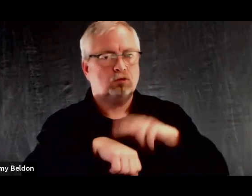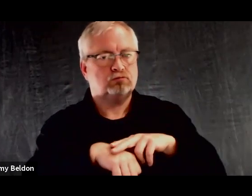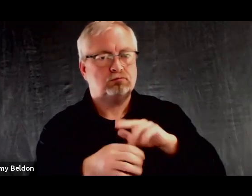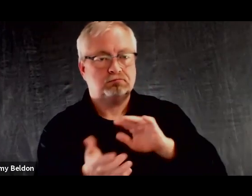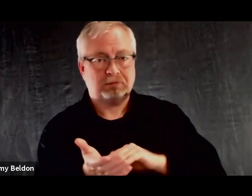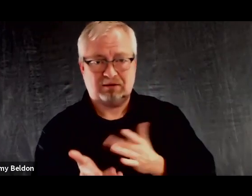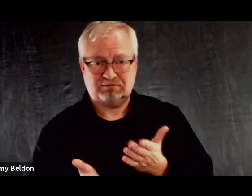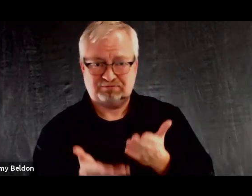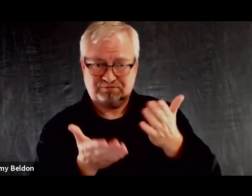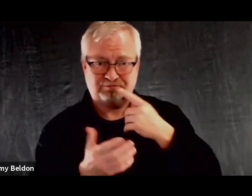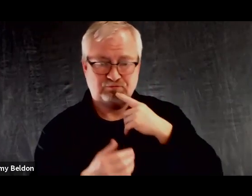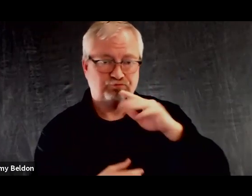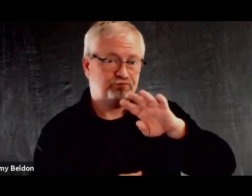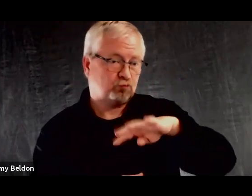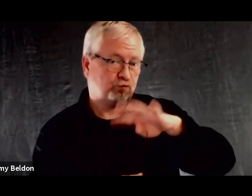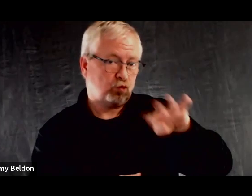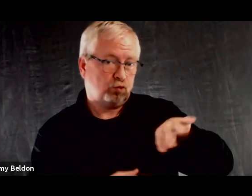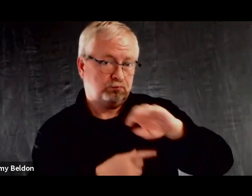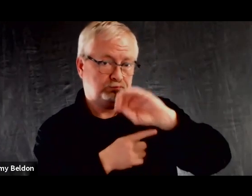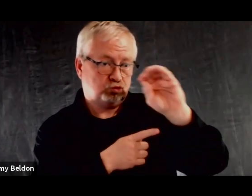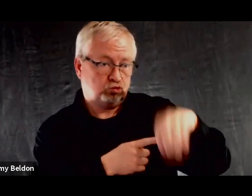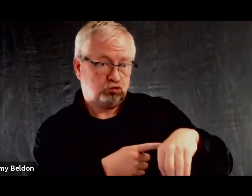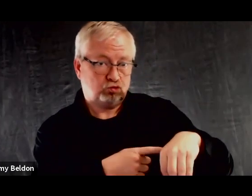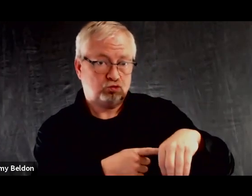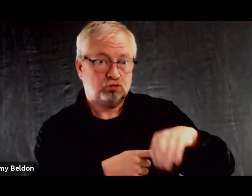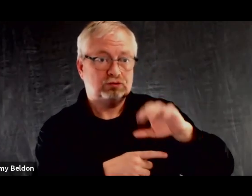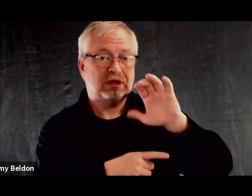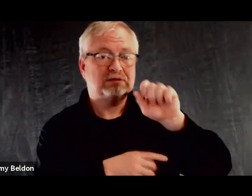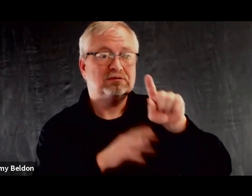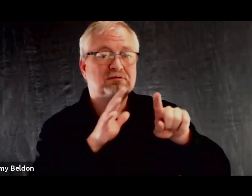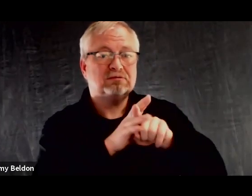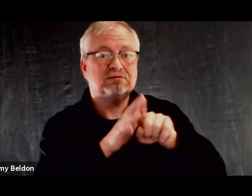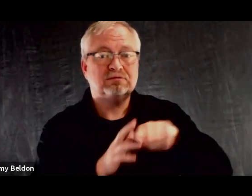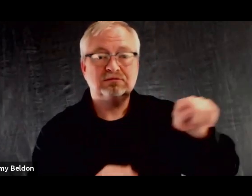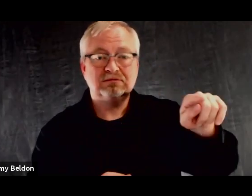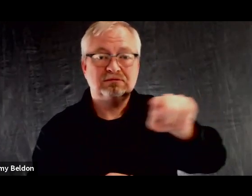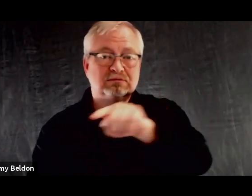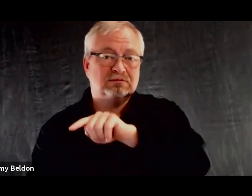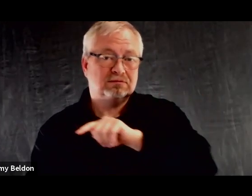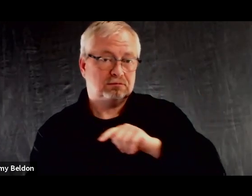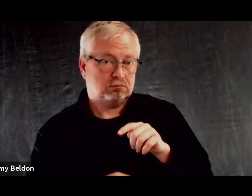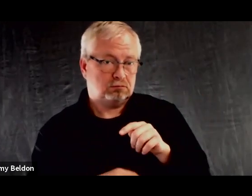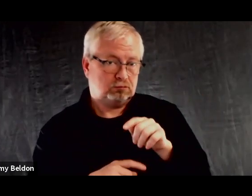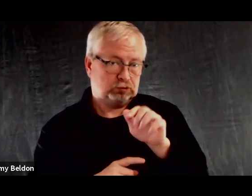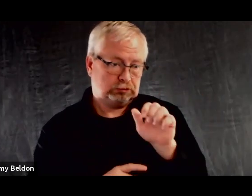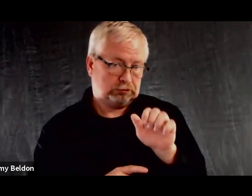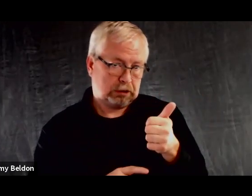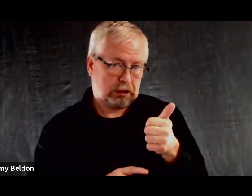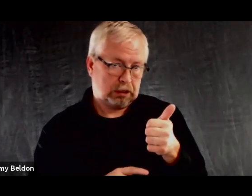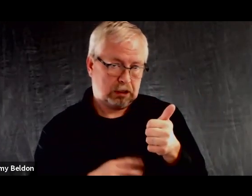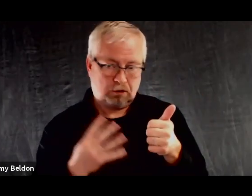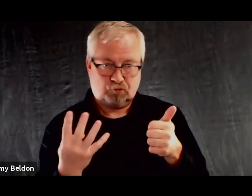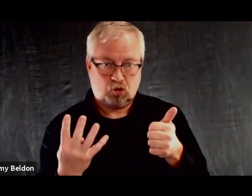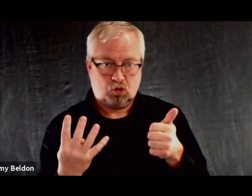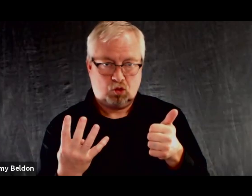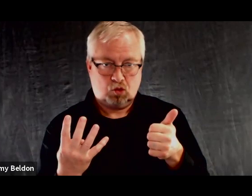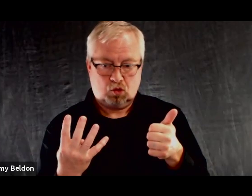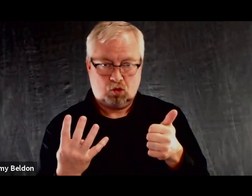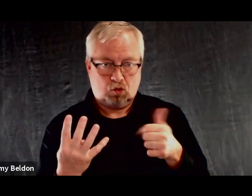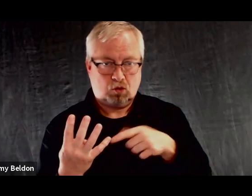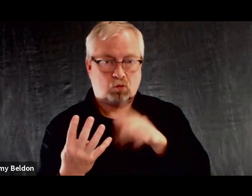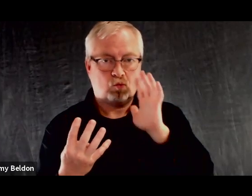44% of these cases, or 4 in 10, are transmitted before symptoms appear. And I know that, you know, the